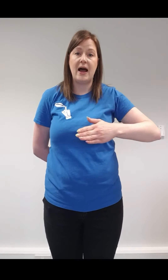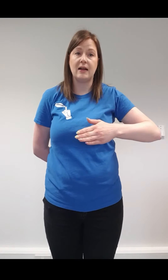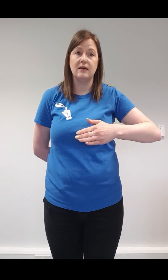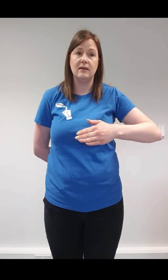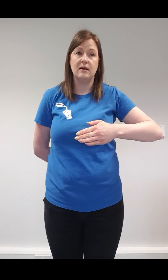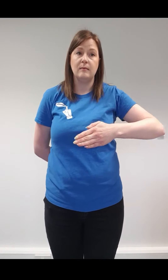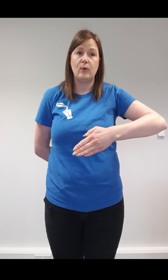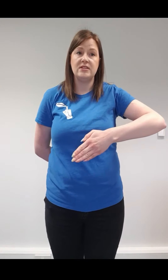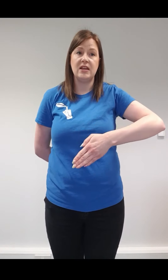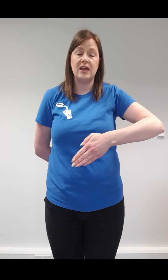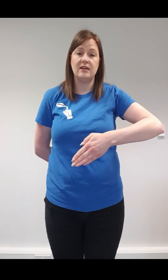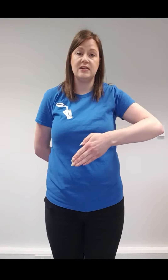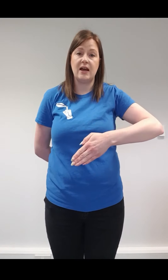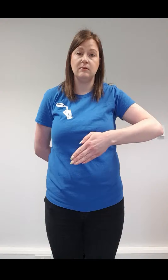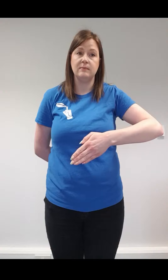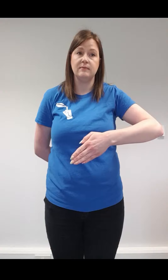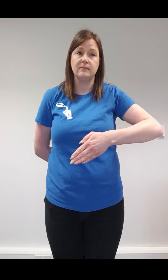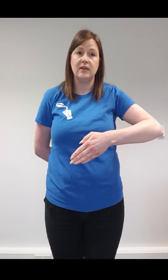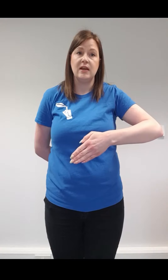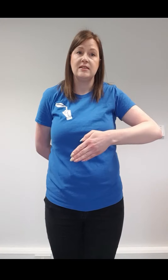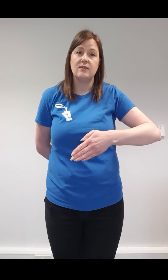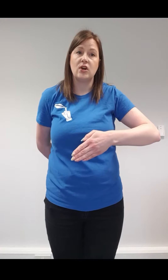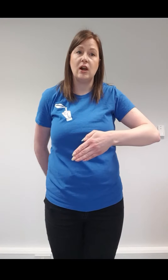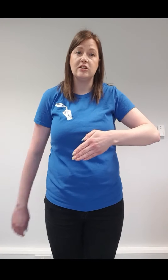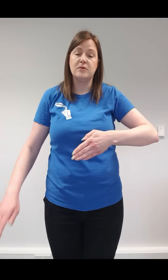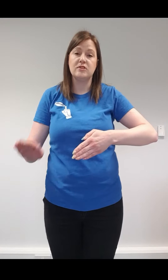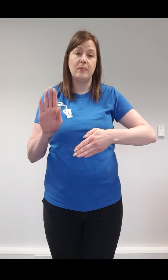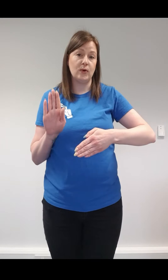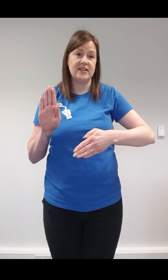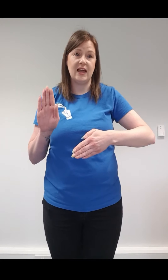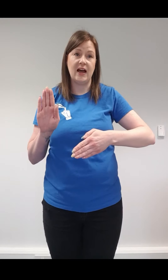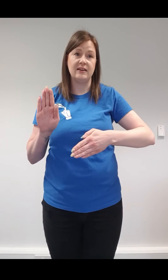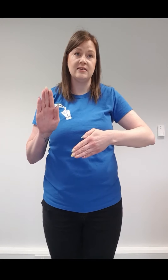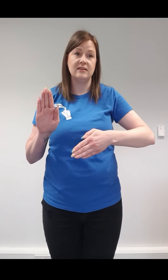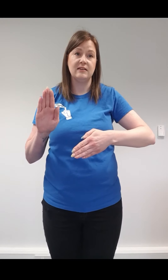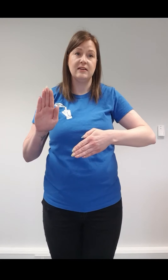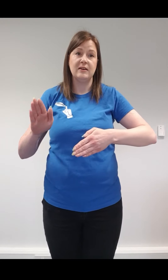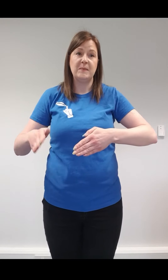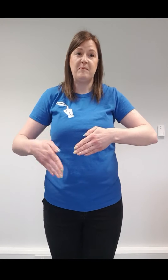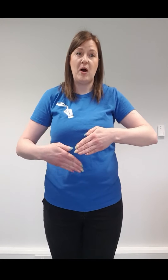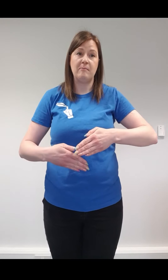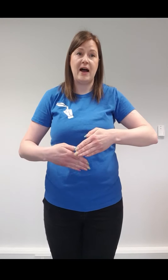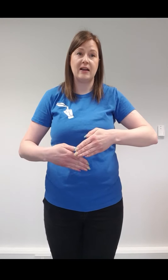back, pointing in and down. It's going to clasp your supporting hand, palm back,